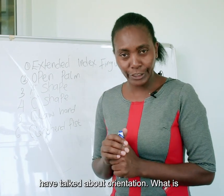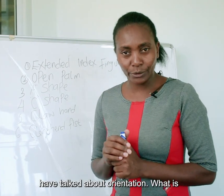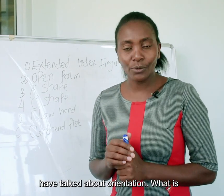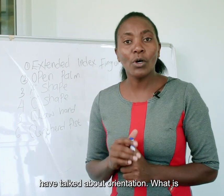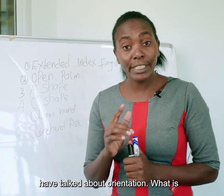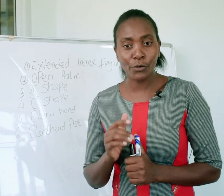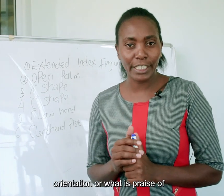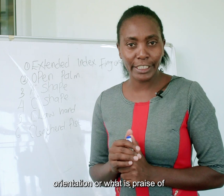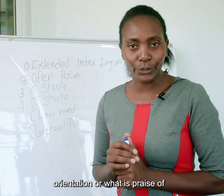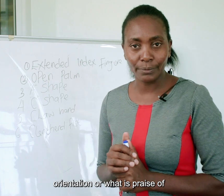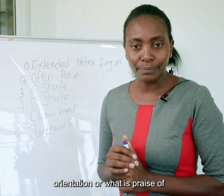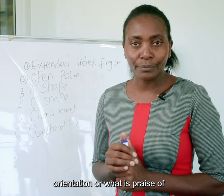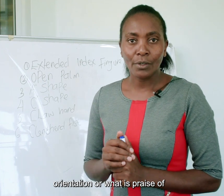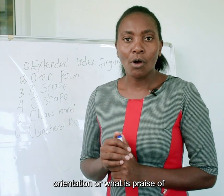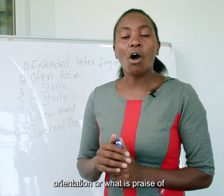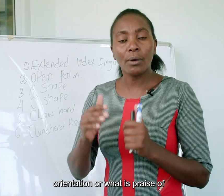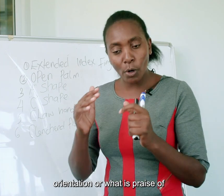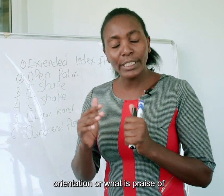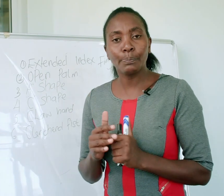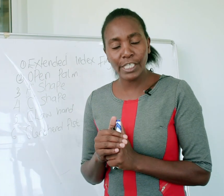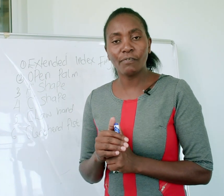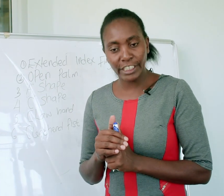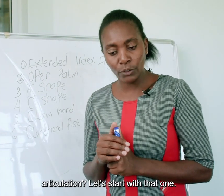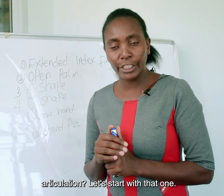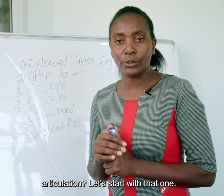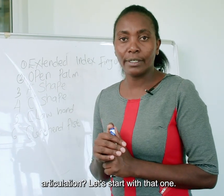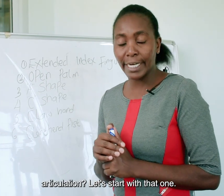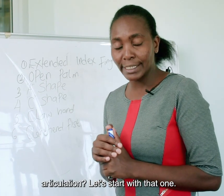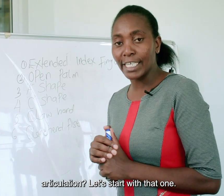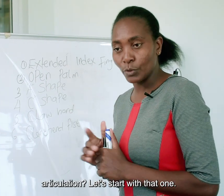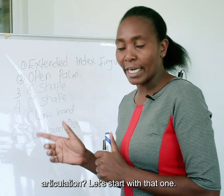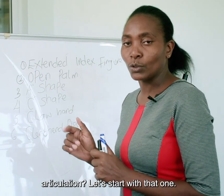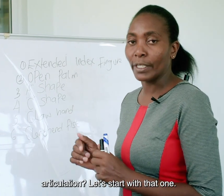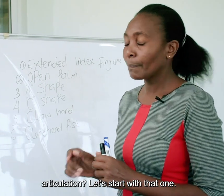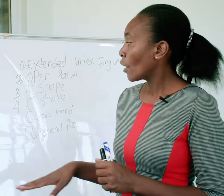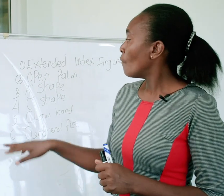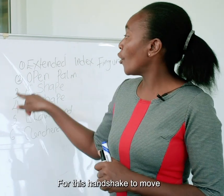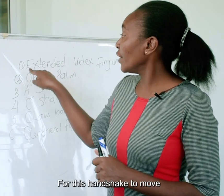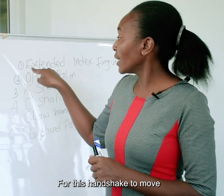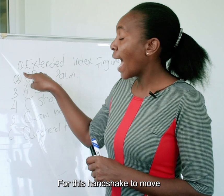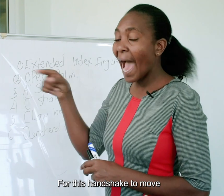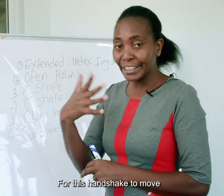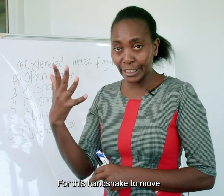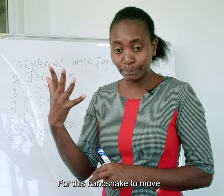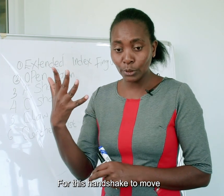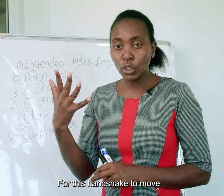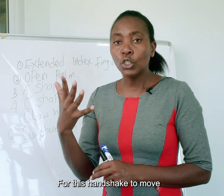orientation. What is orientation? Or what is phrase of articulation? Let's start with that one. For this handshake